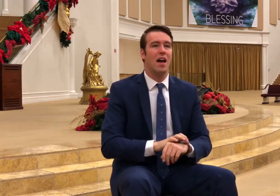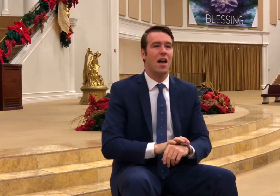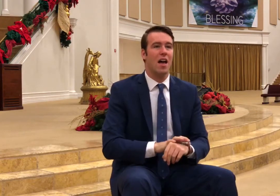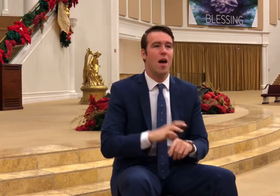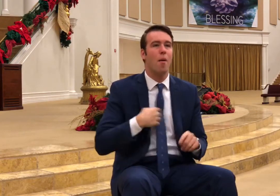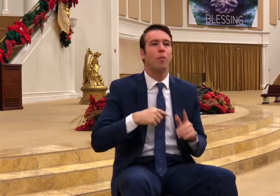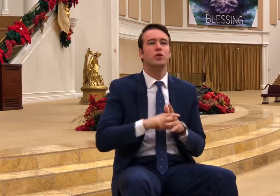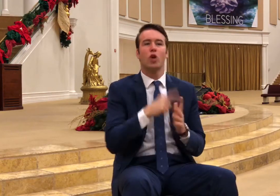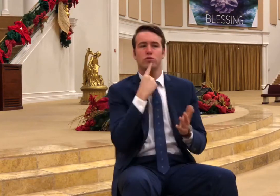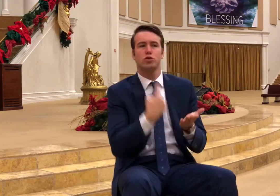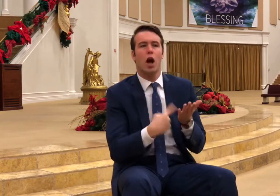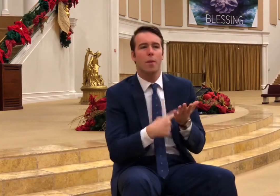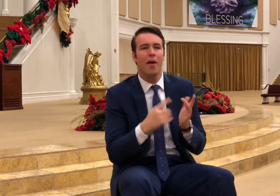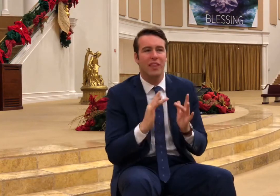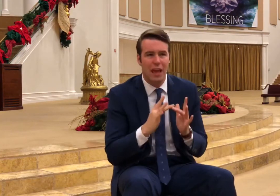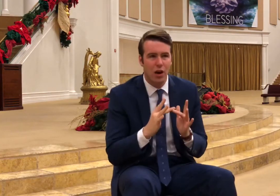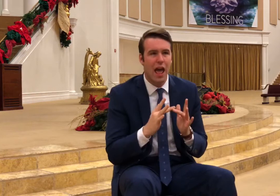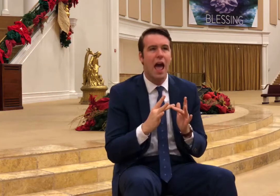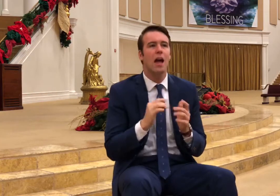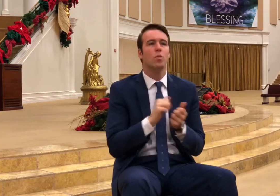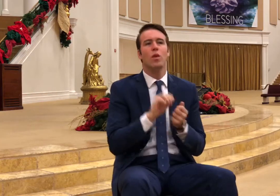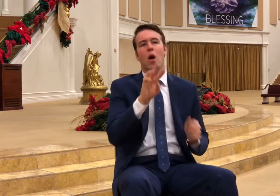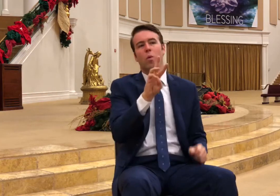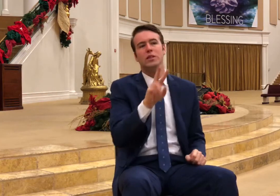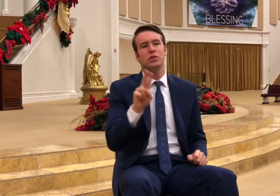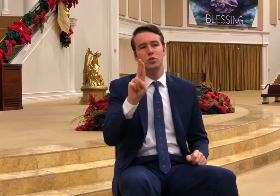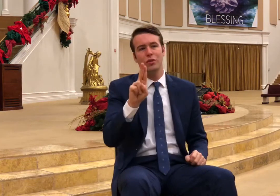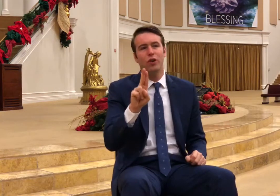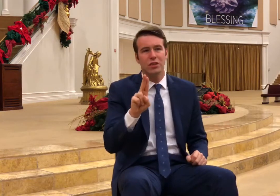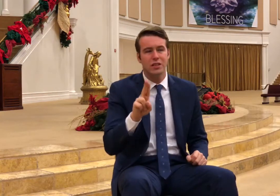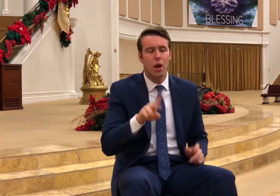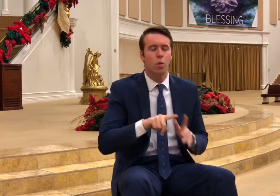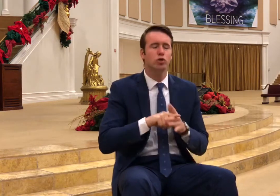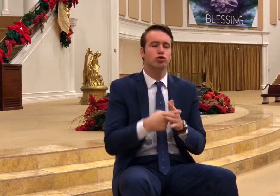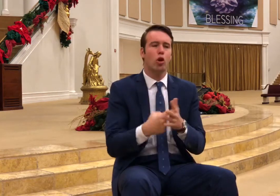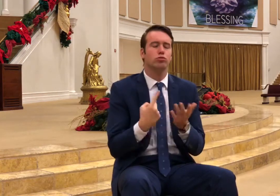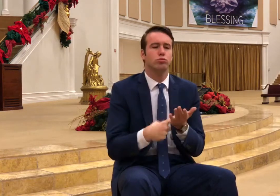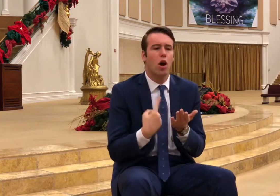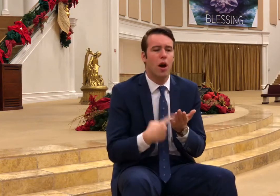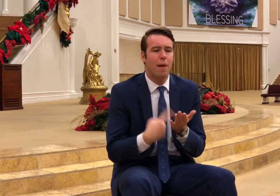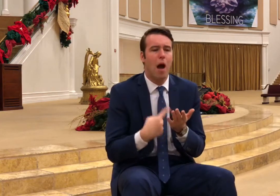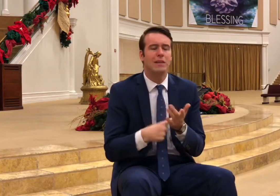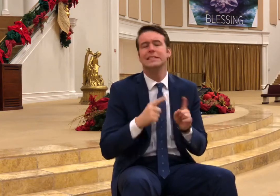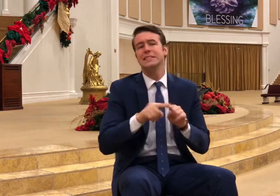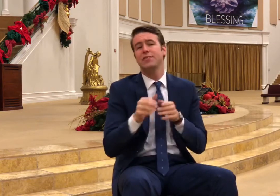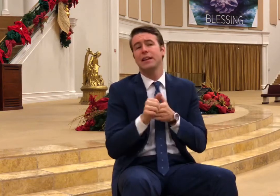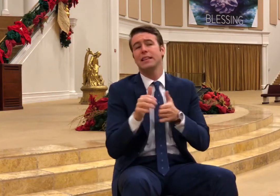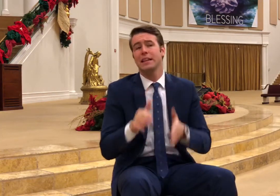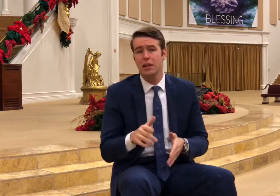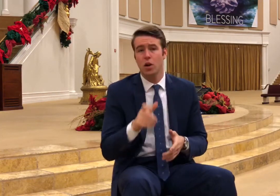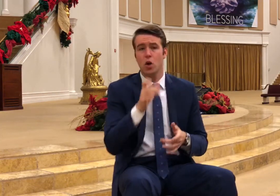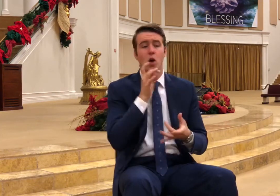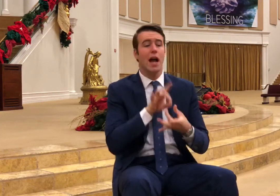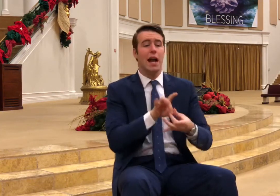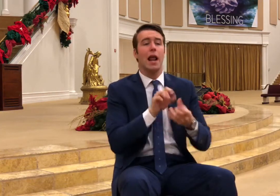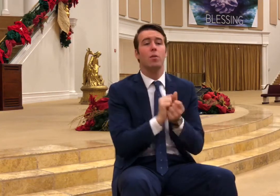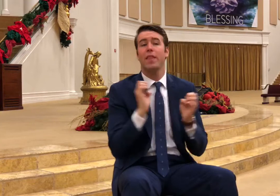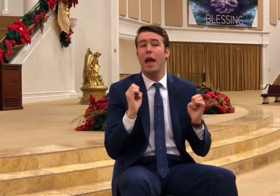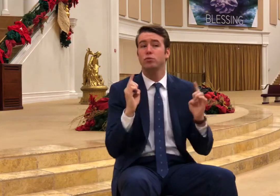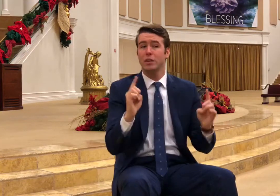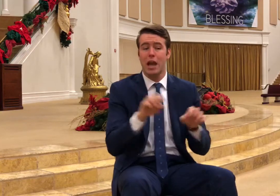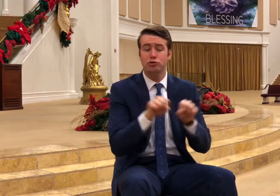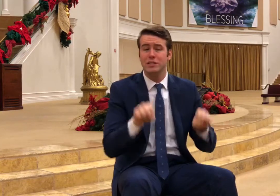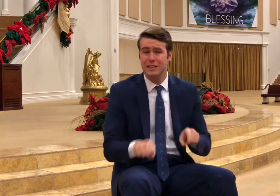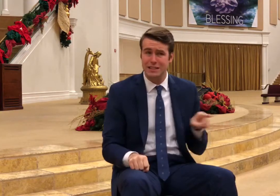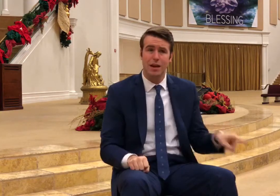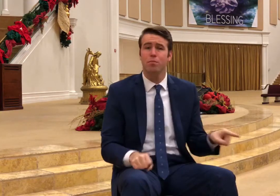we began to talk about the internet and with Wilson University, and we began to talk with different leaders that are connected with the education